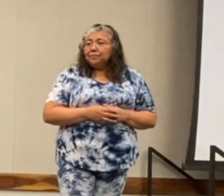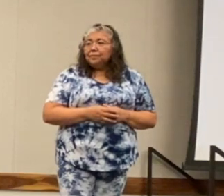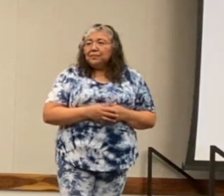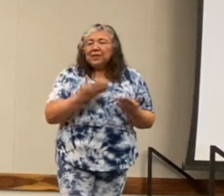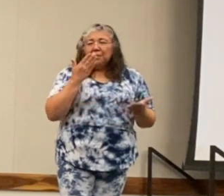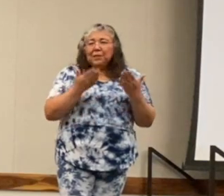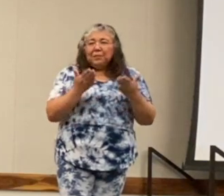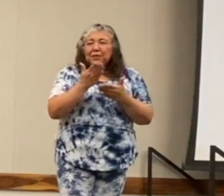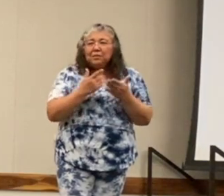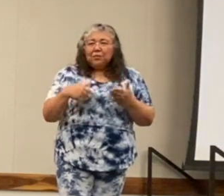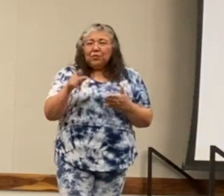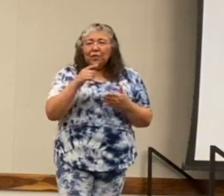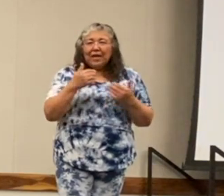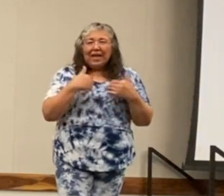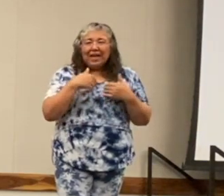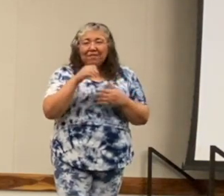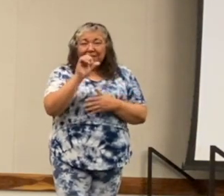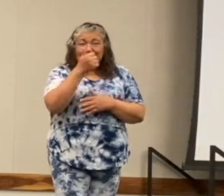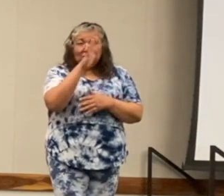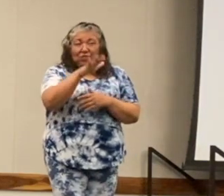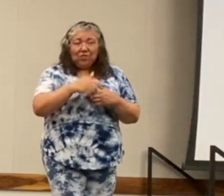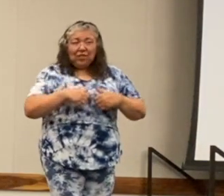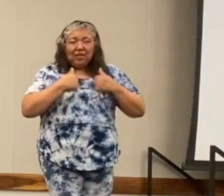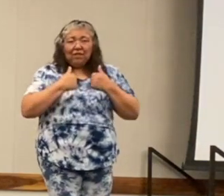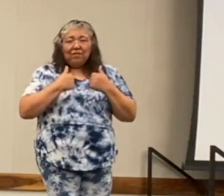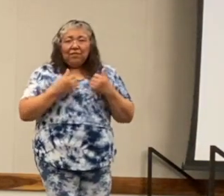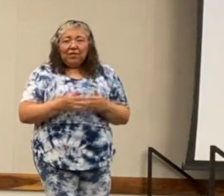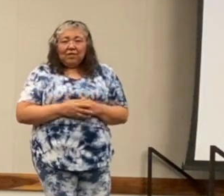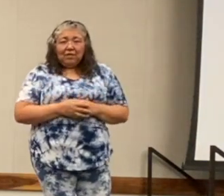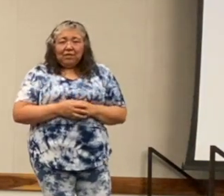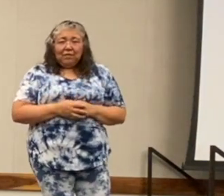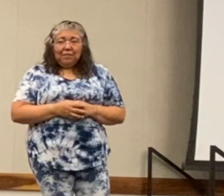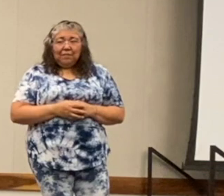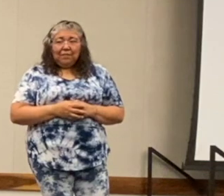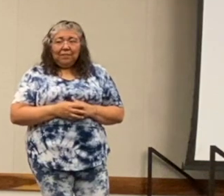Maybe some of you have a 10 in your life.